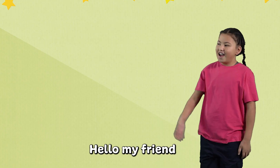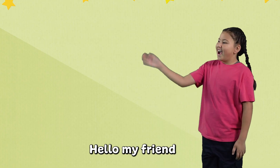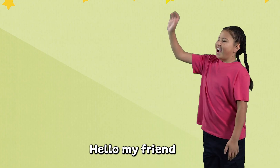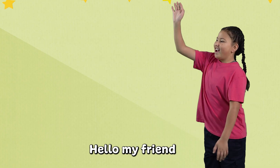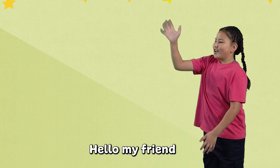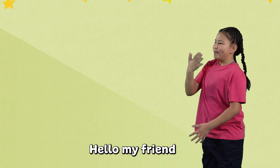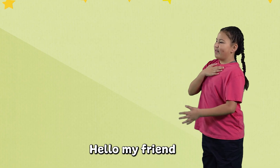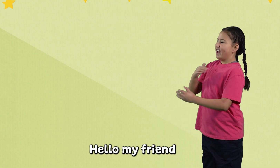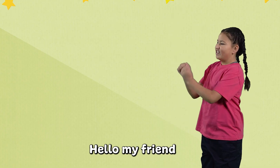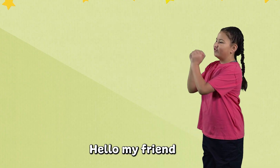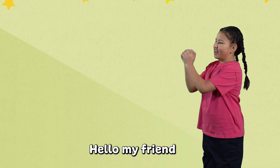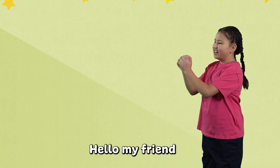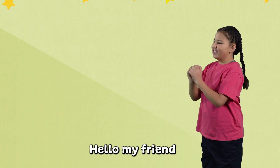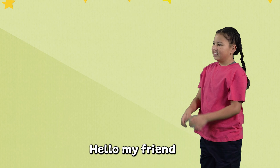Hello, my friend.